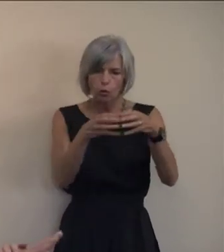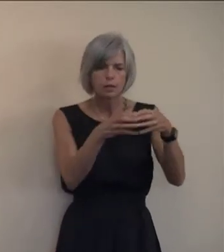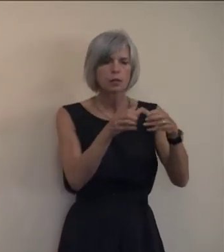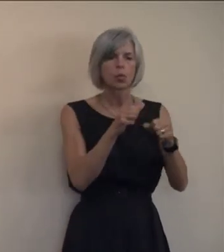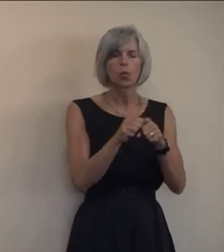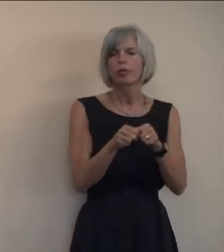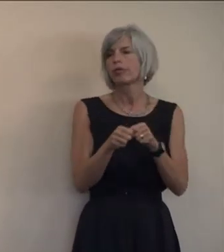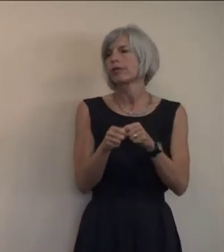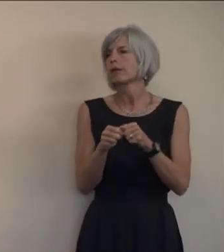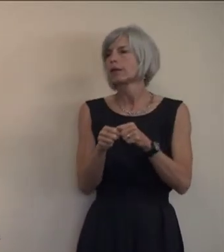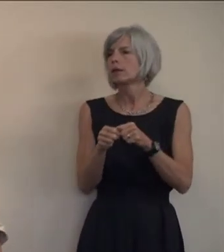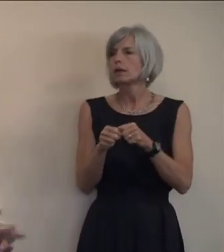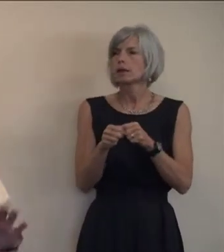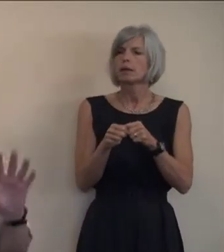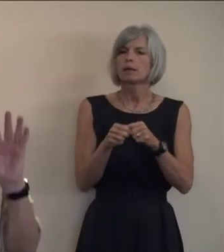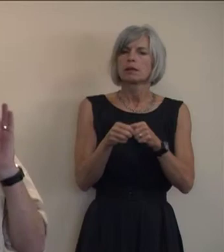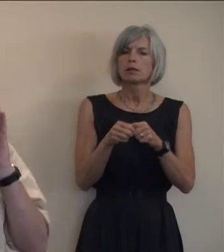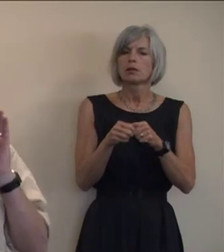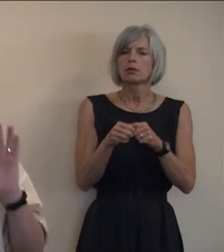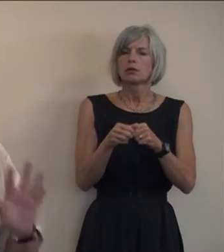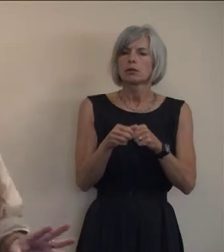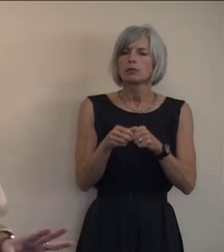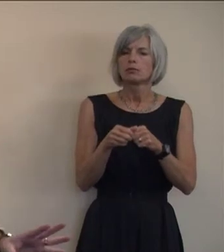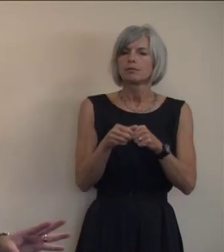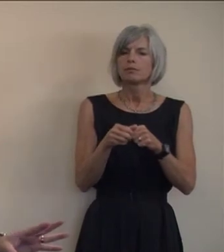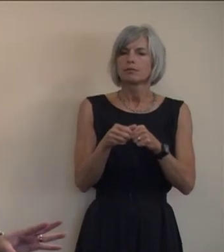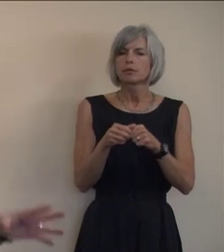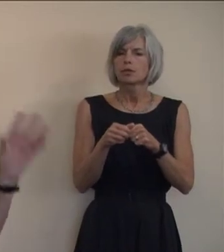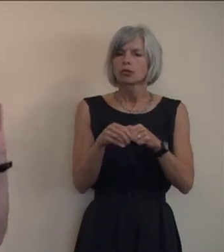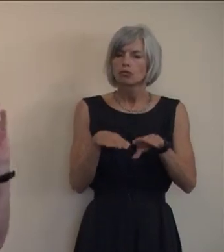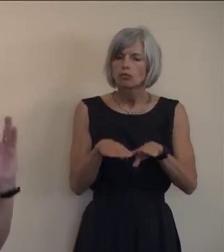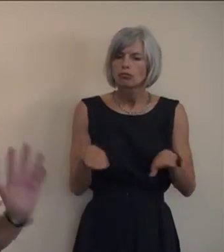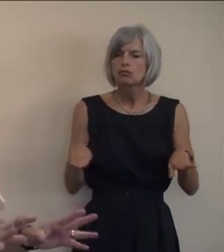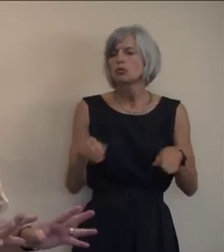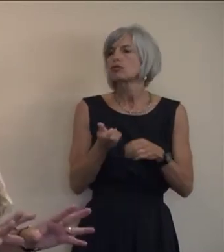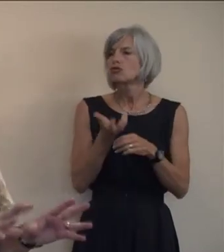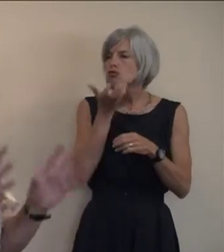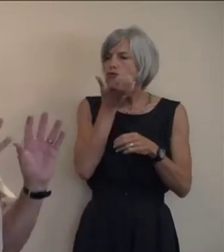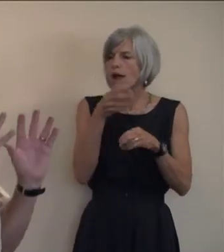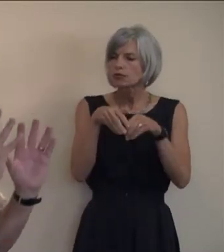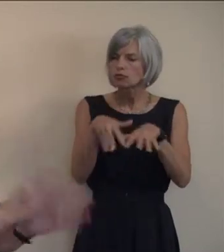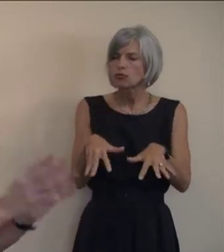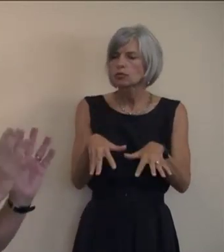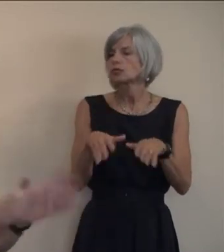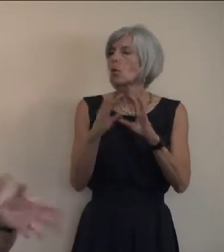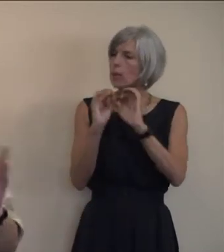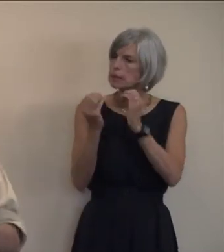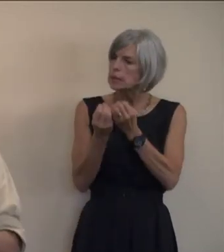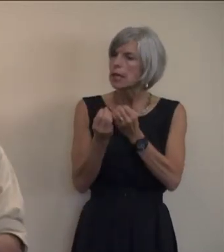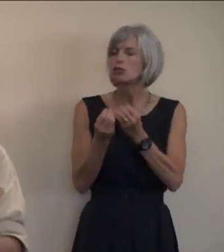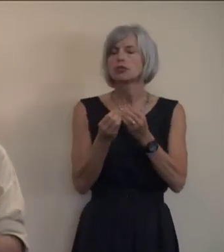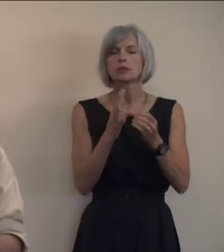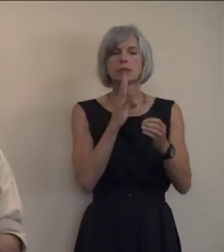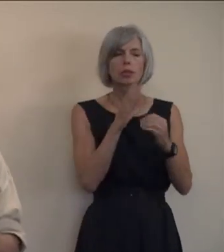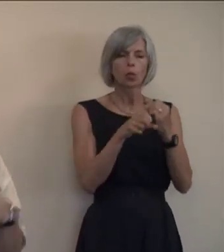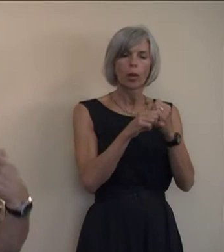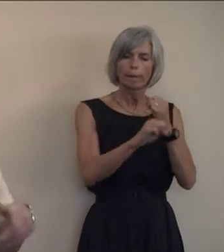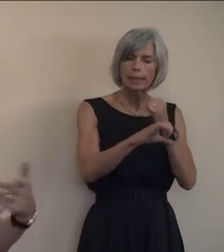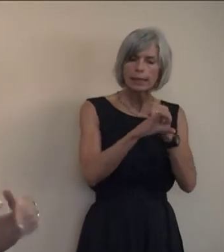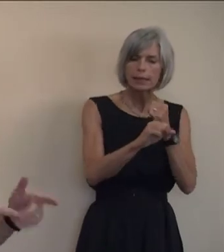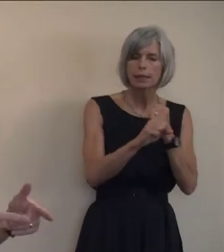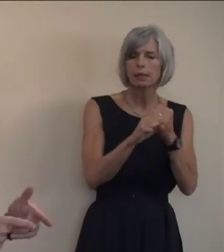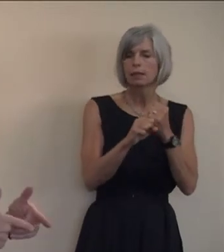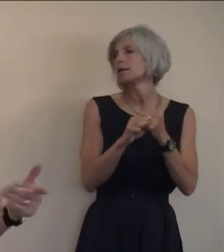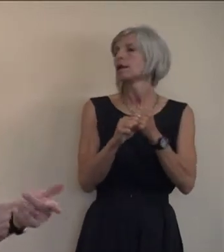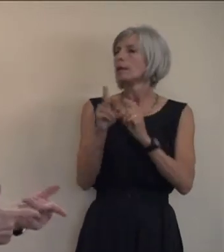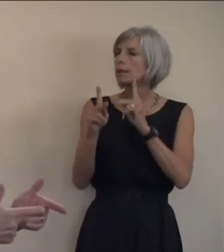grassroots organizations, in dealing with the media, in dealing with policy people, local, state, and federal levels, in